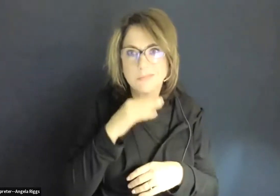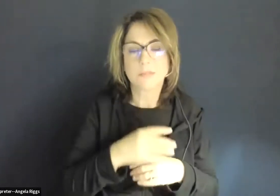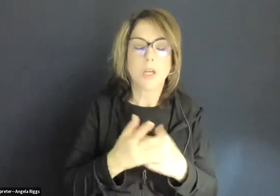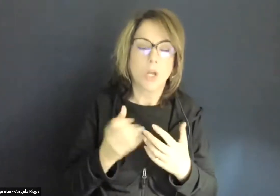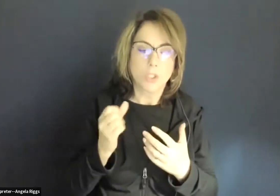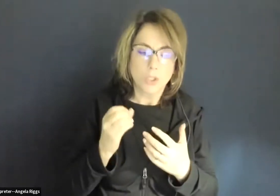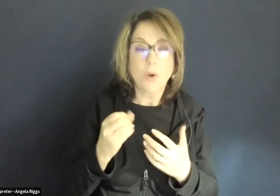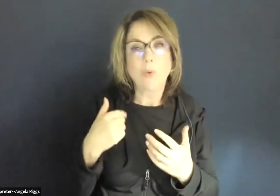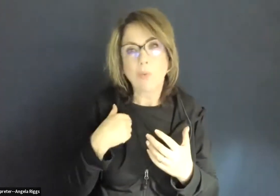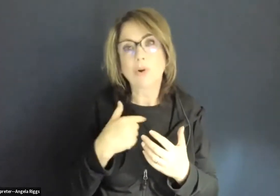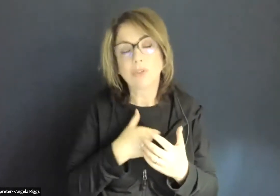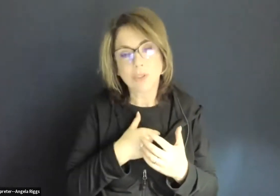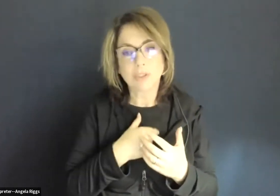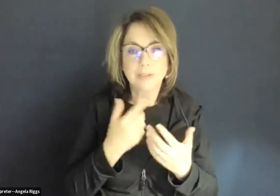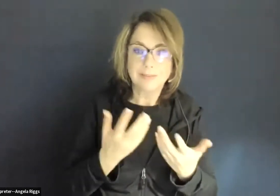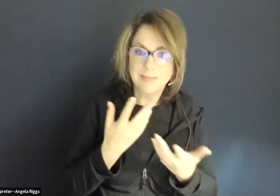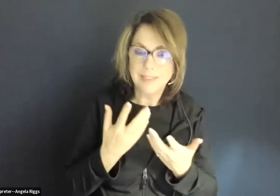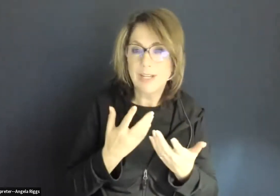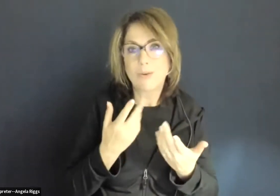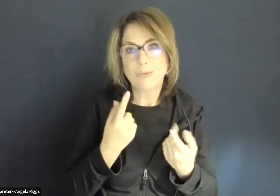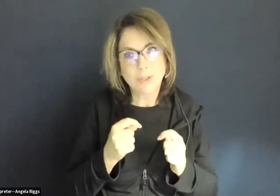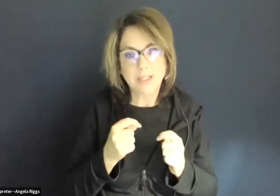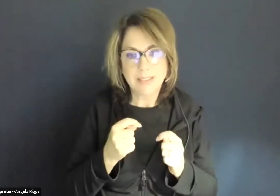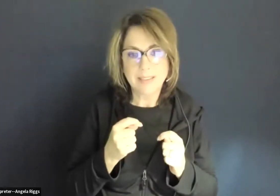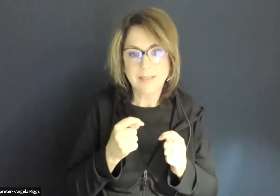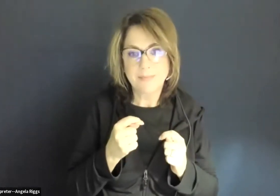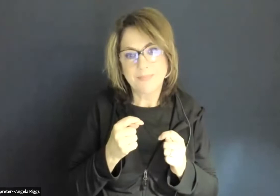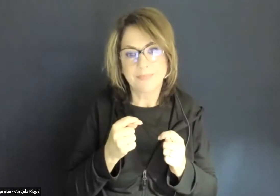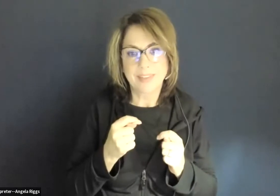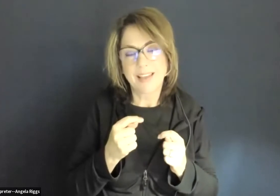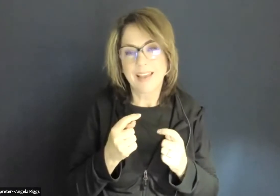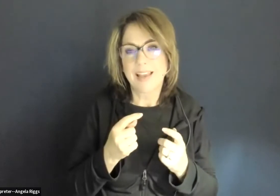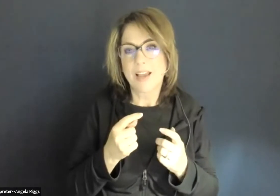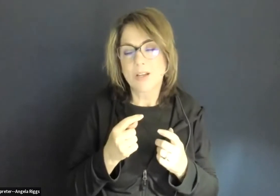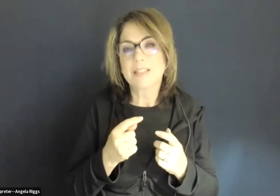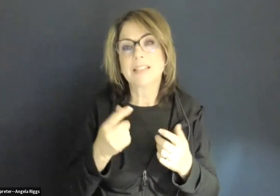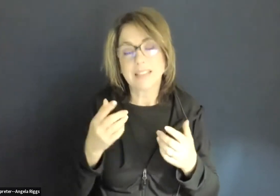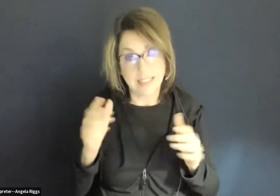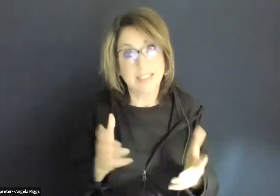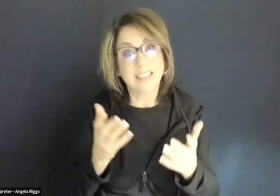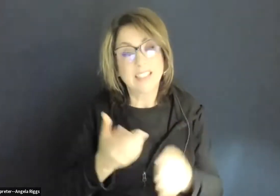we're still spacing out here, and we're still having vaccination drives,